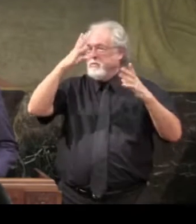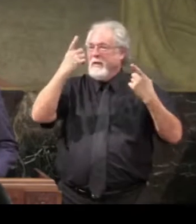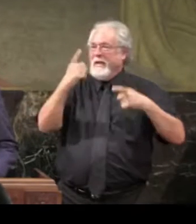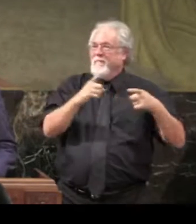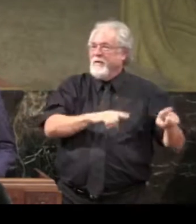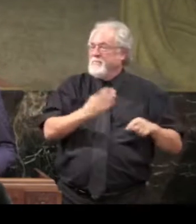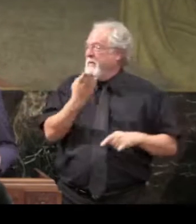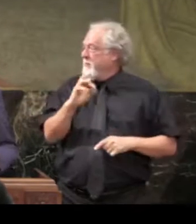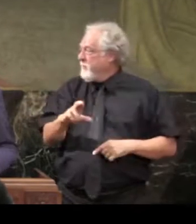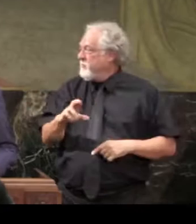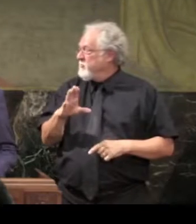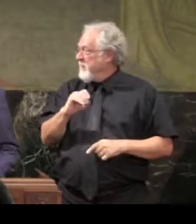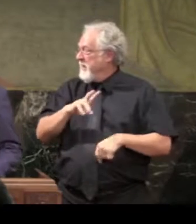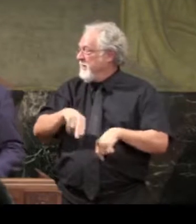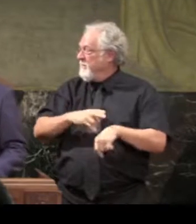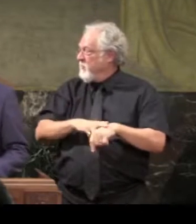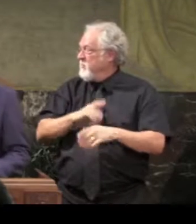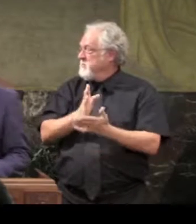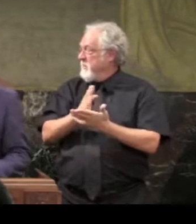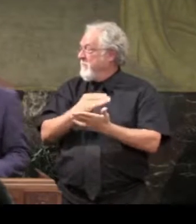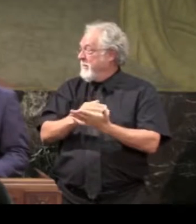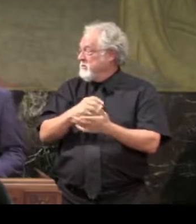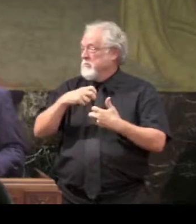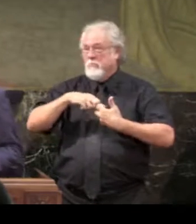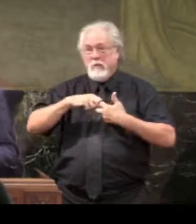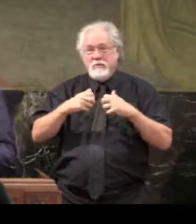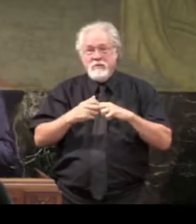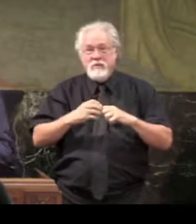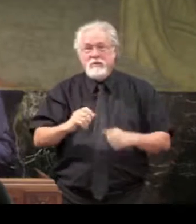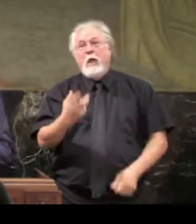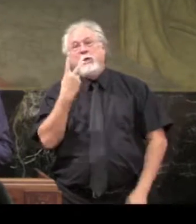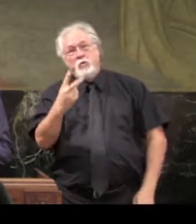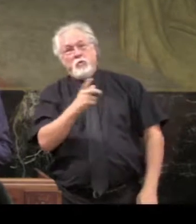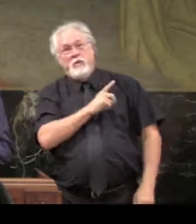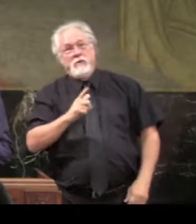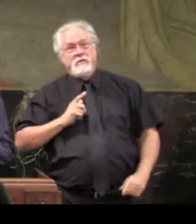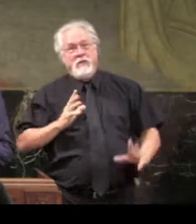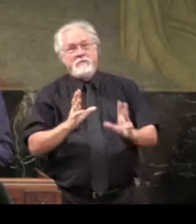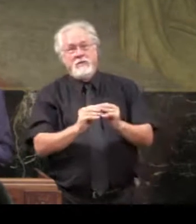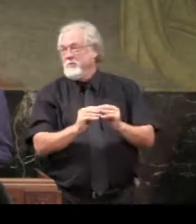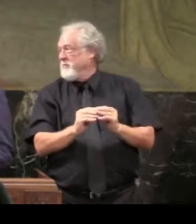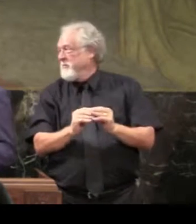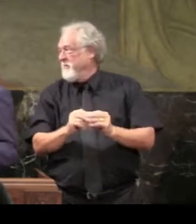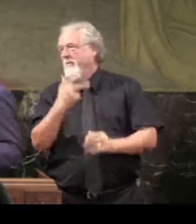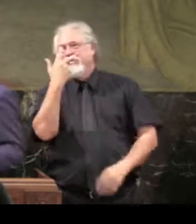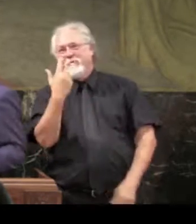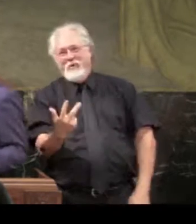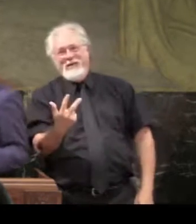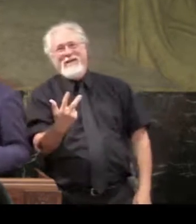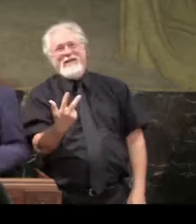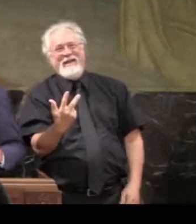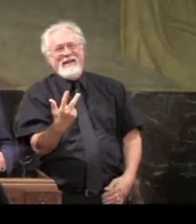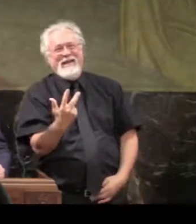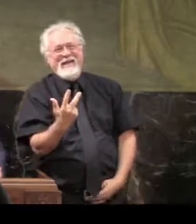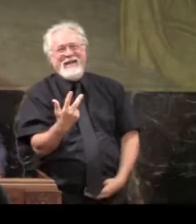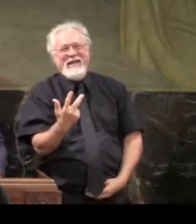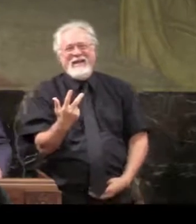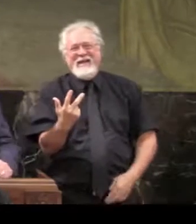here in Baton Rouge, and of course the budget crisis, and 2 legislative sessions. And 3 legislative sessions.